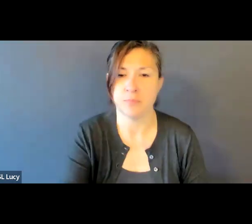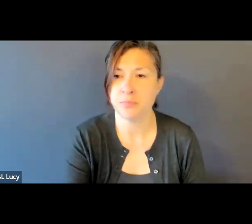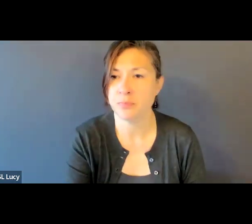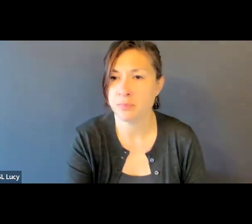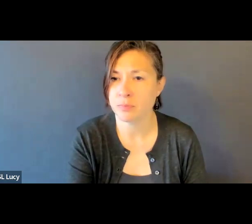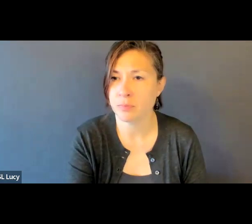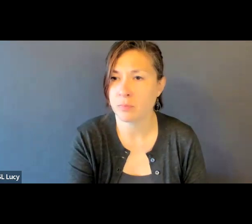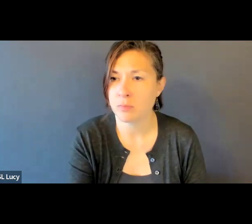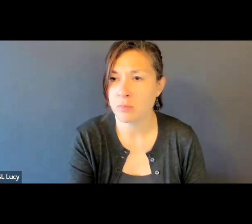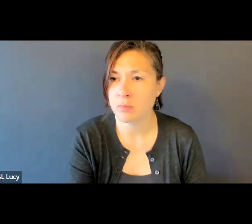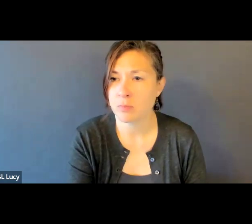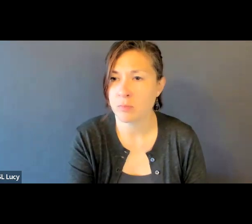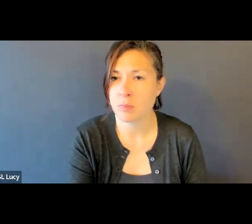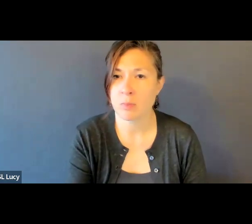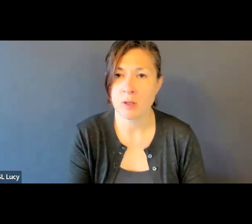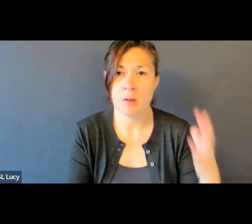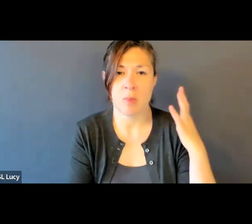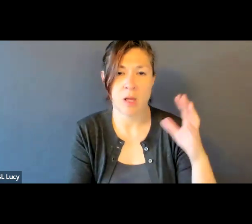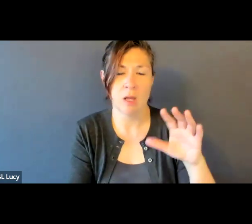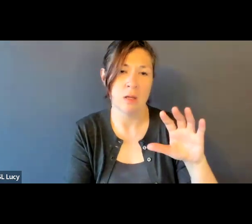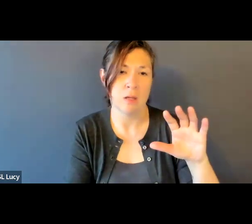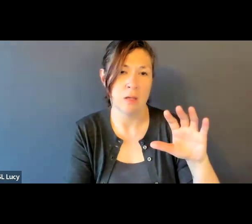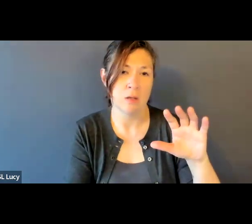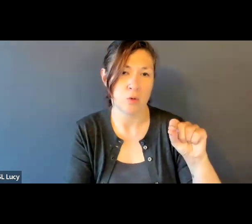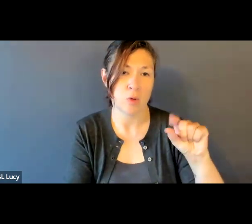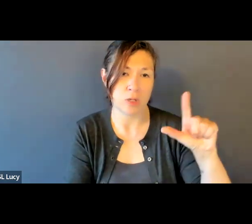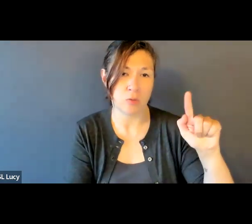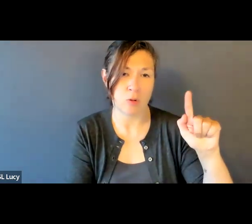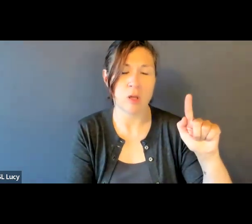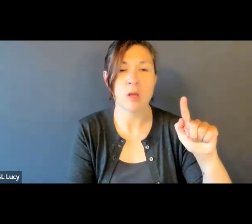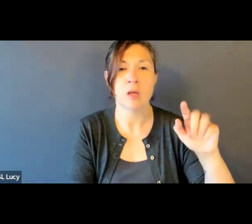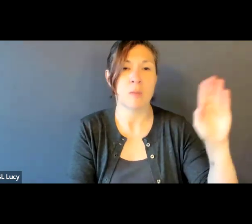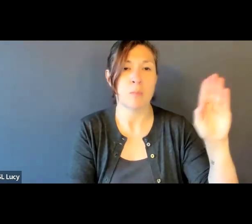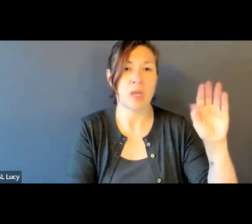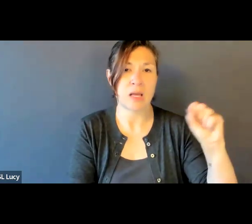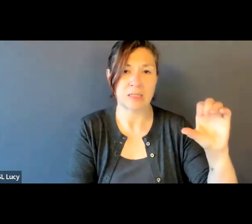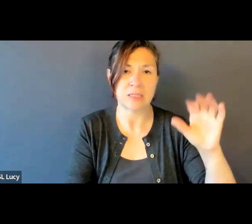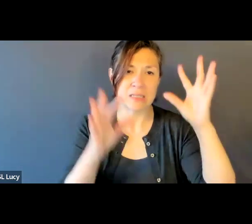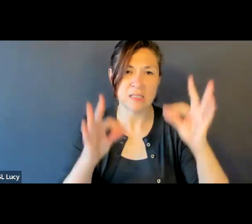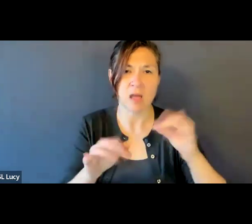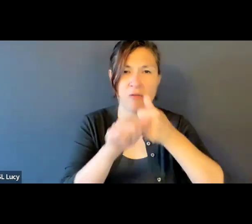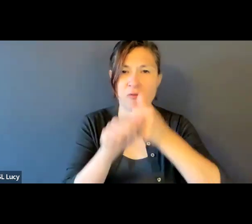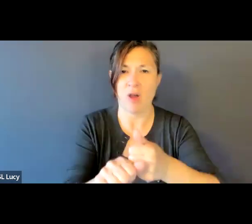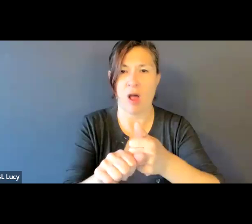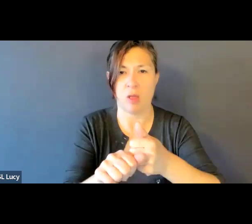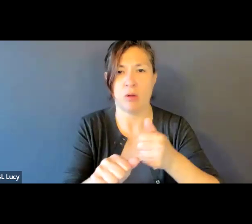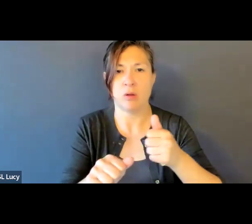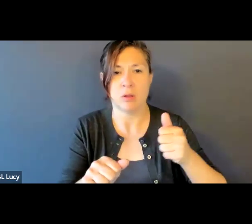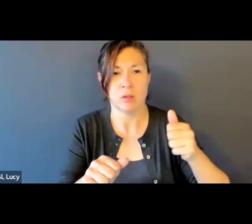as the superintendent mentioned, the school committee voted to adopt the Mass Core framework as a universal graduation requirement for BPS.